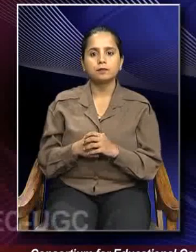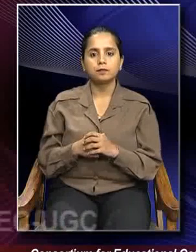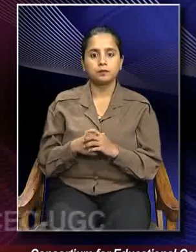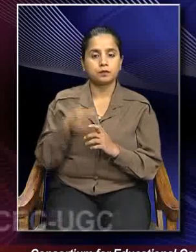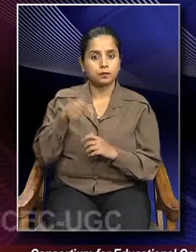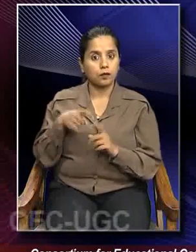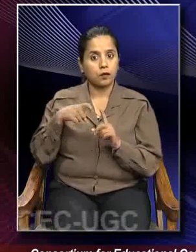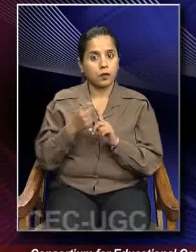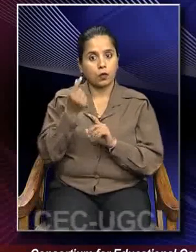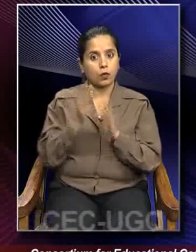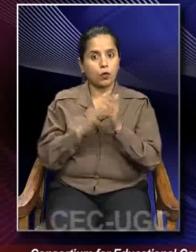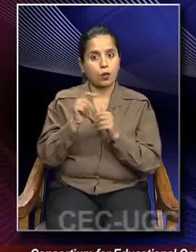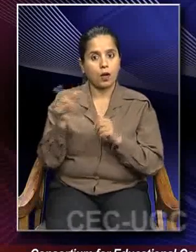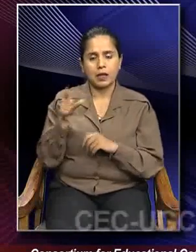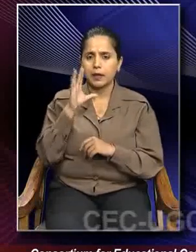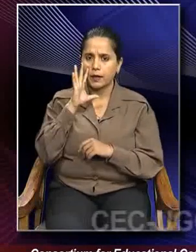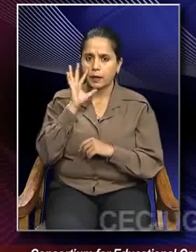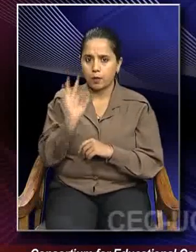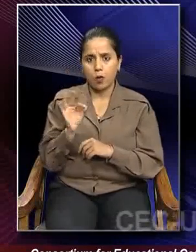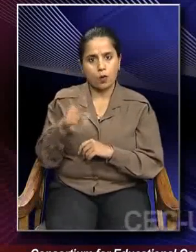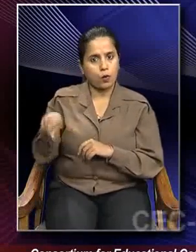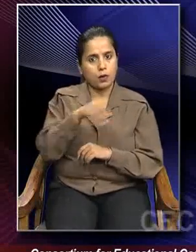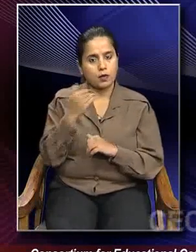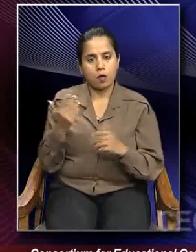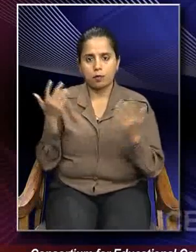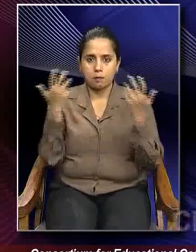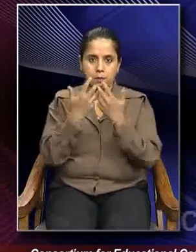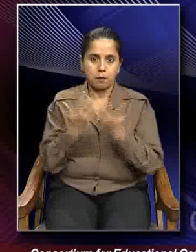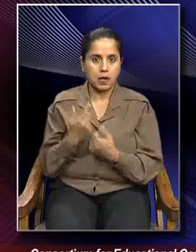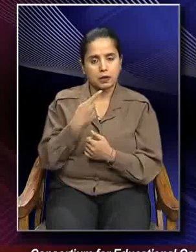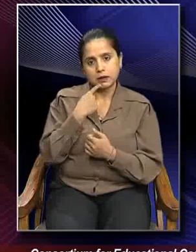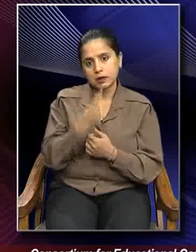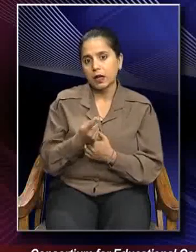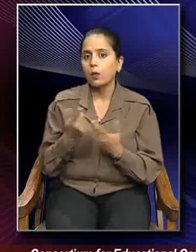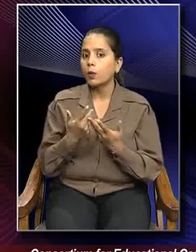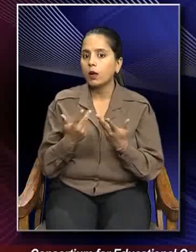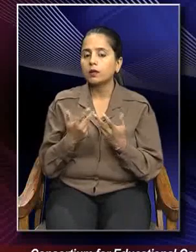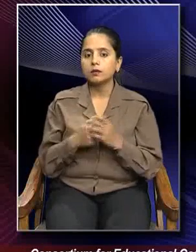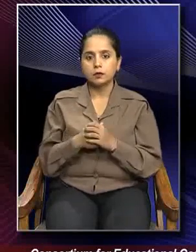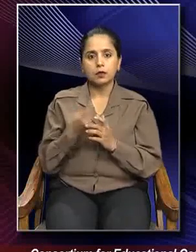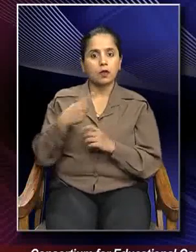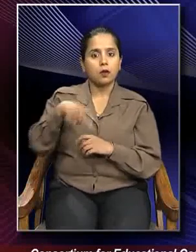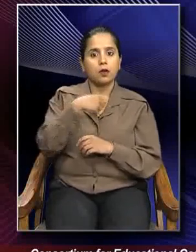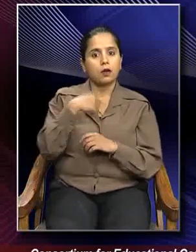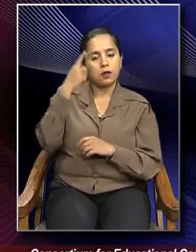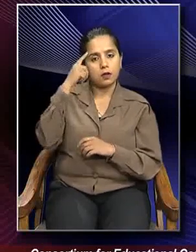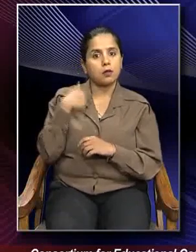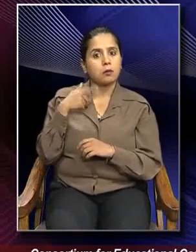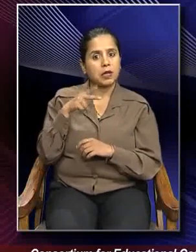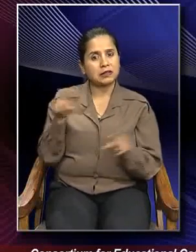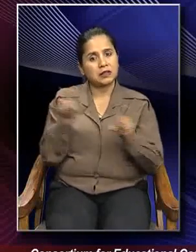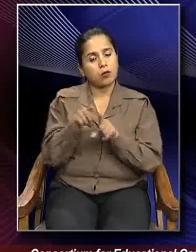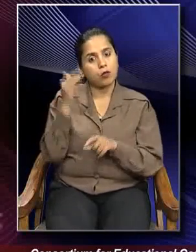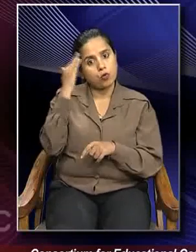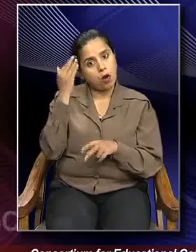So Kumaril is making an important contrast here by saying that we cannot have the same